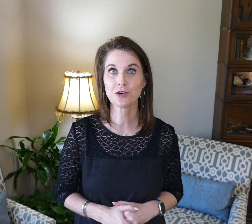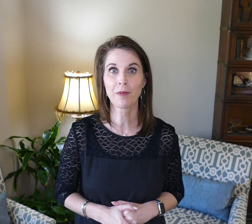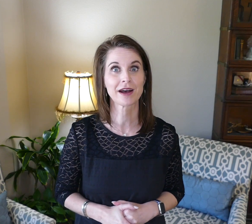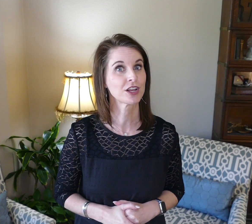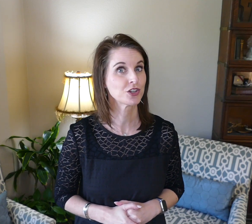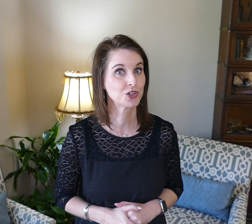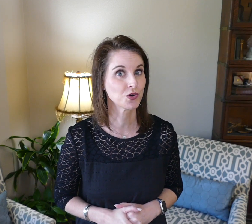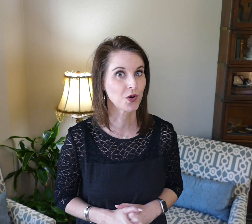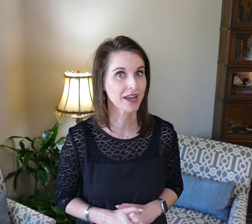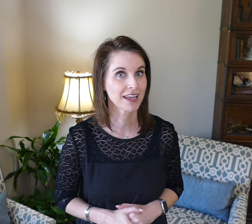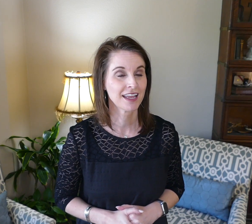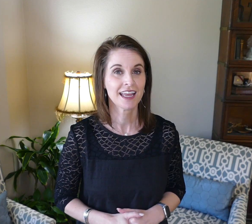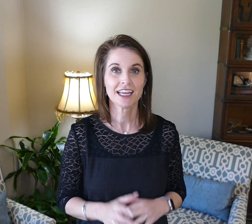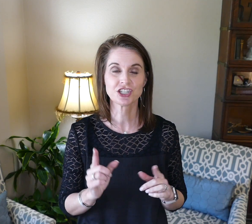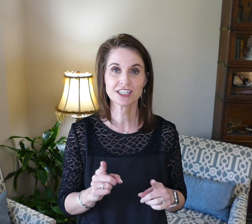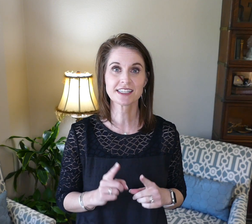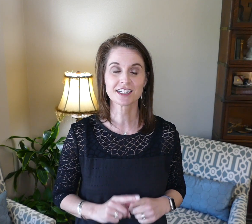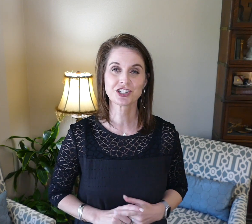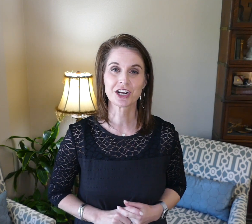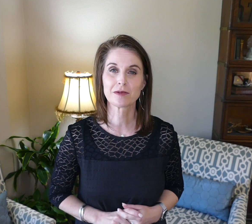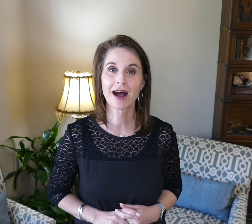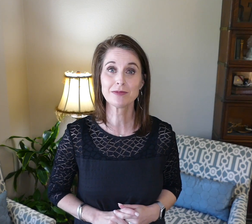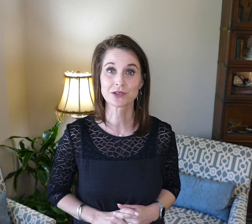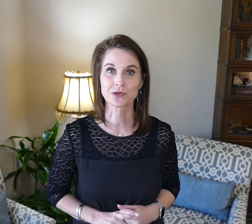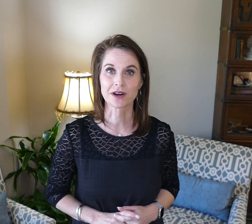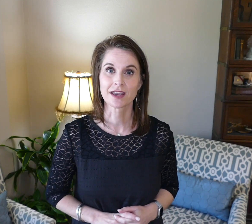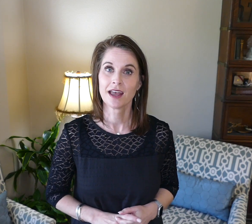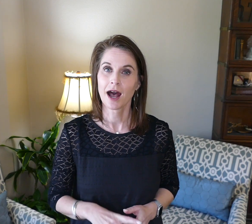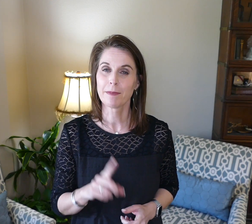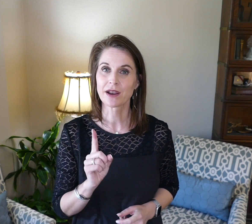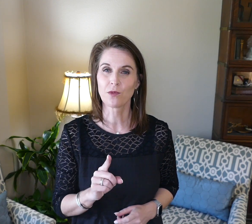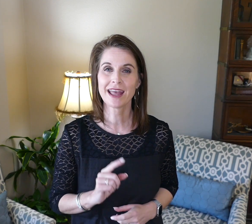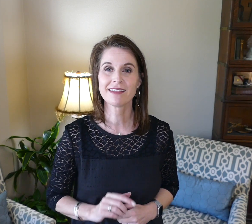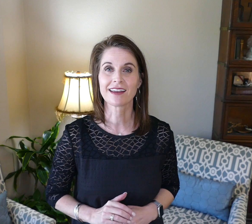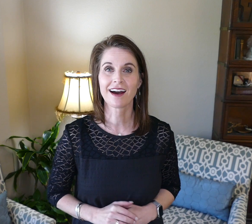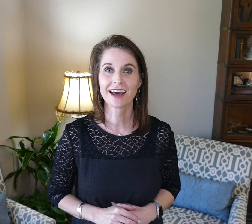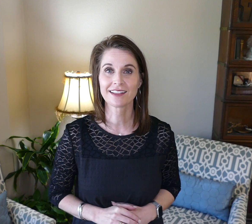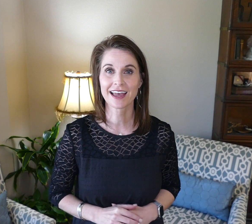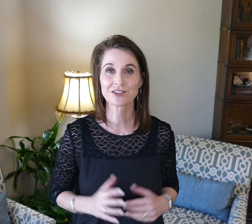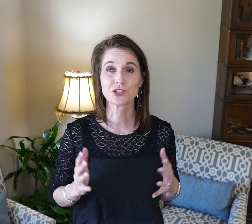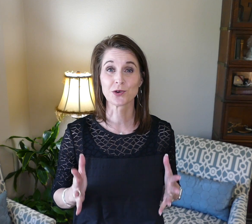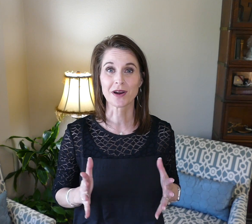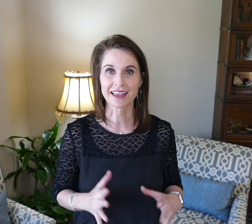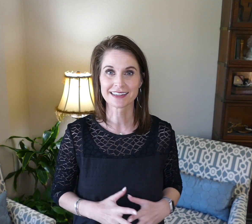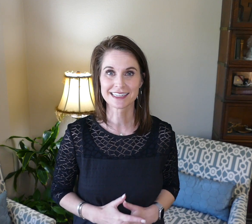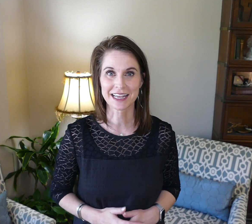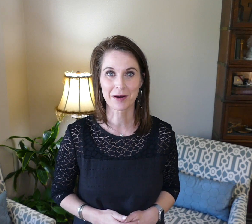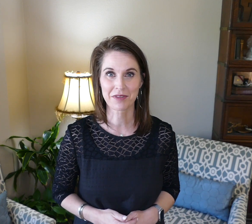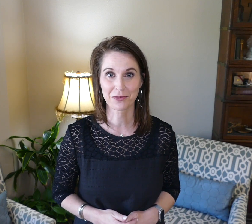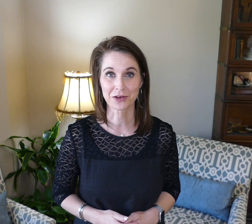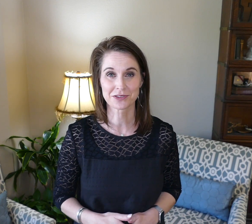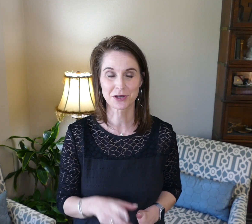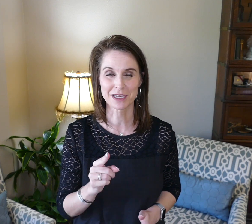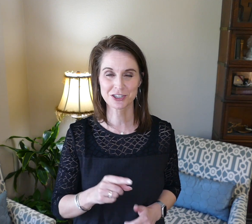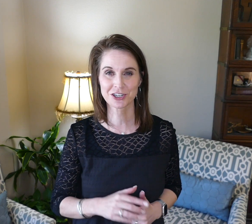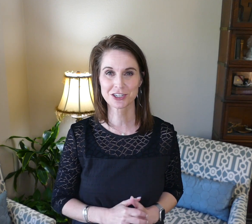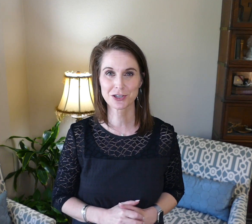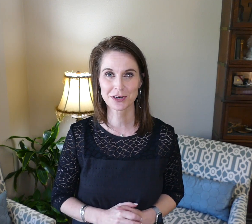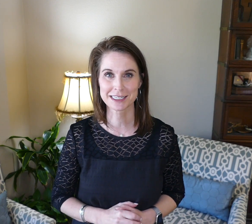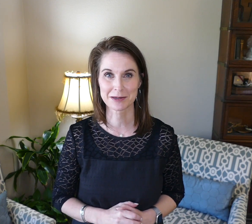about joy, and she's going to share a Bible story about a way that God allowed joy to come through. So make sure you tune in to